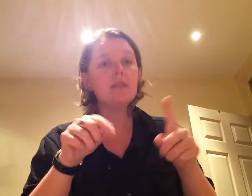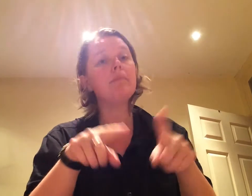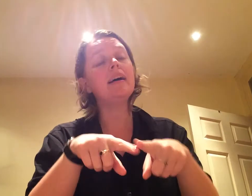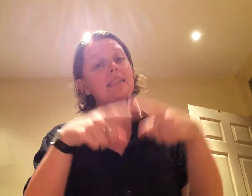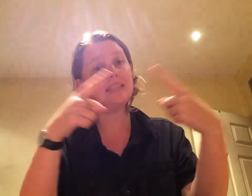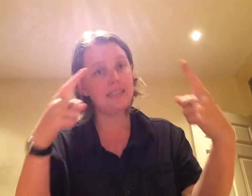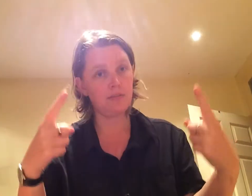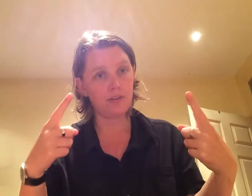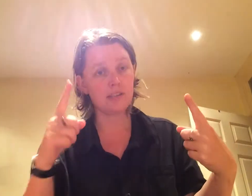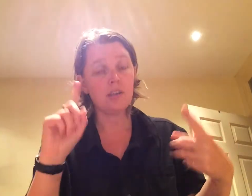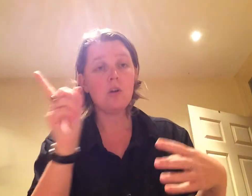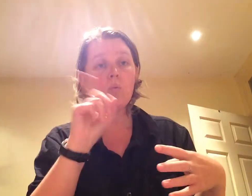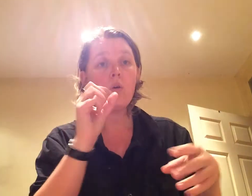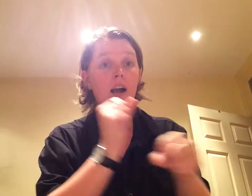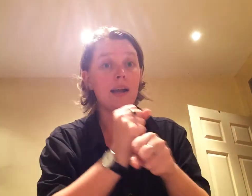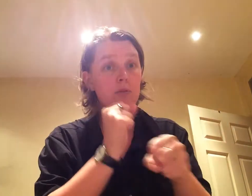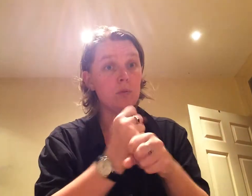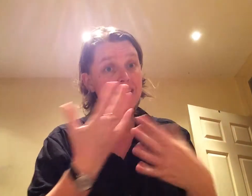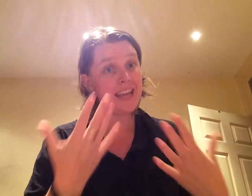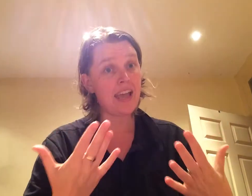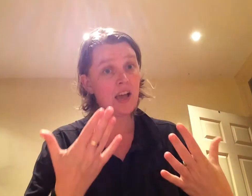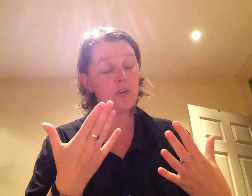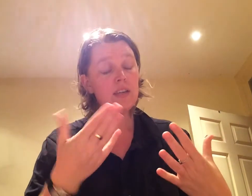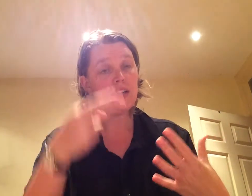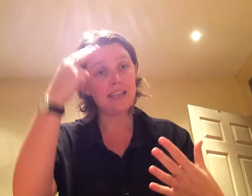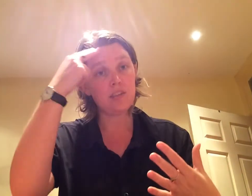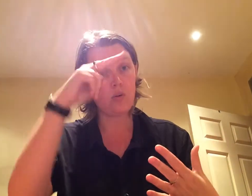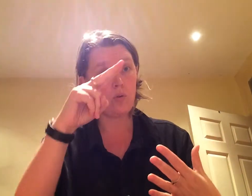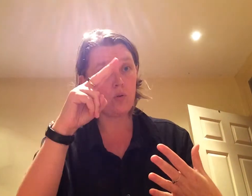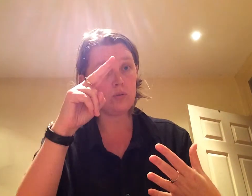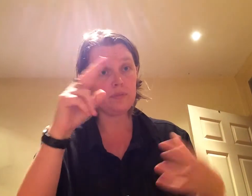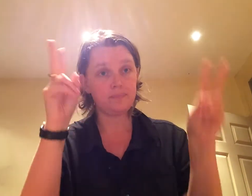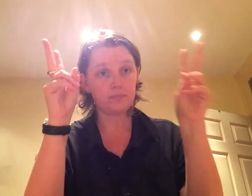but different. What I'm doing now, it's called